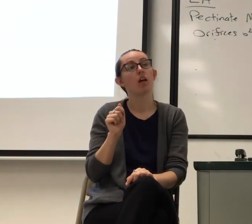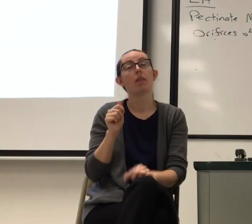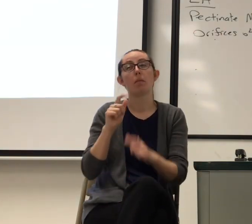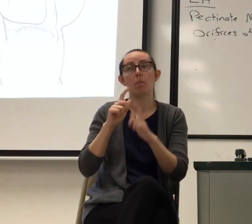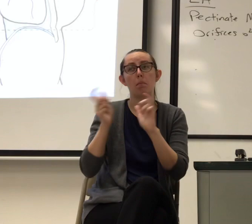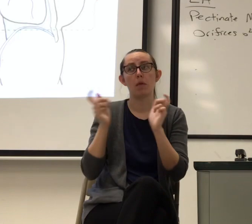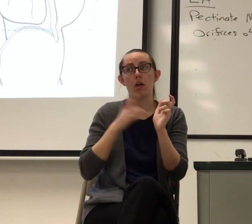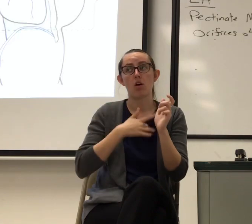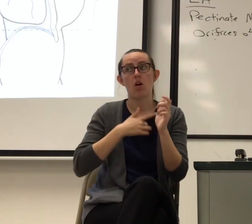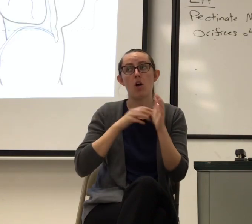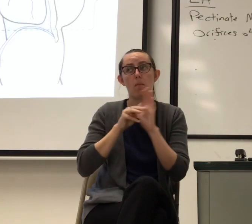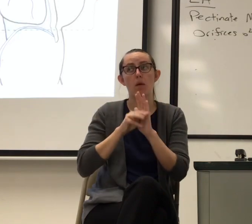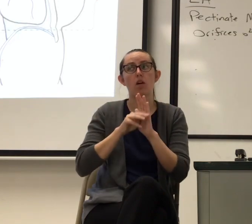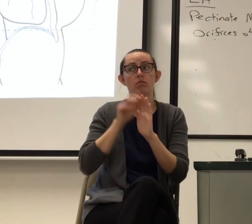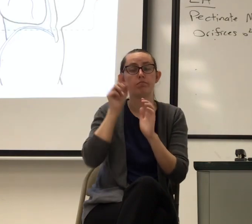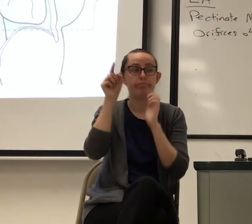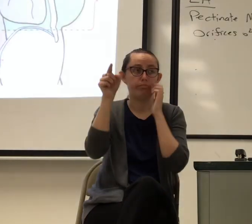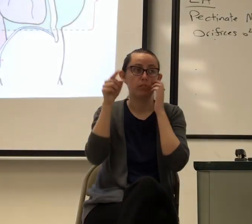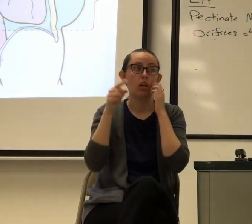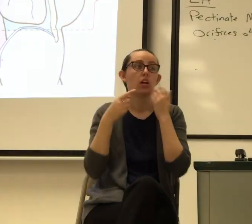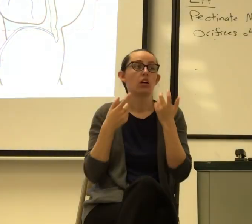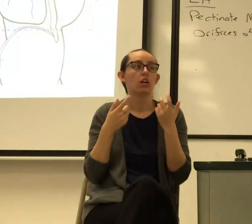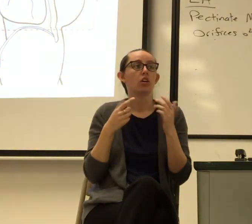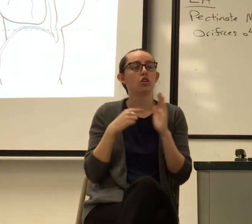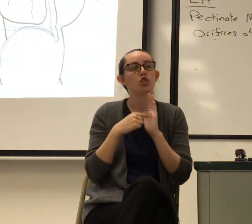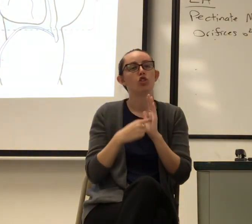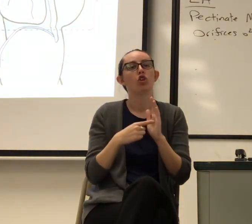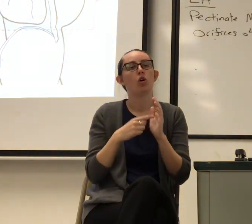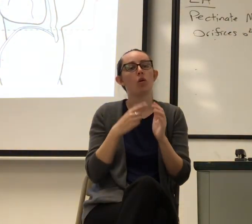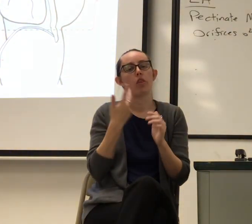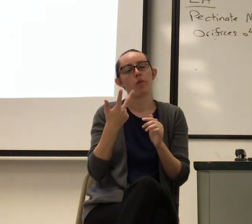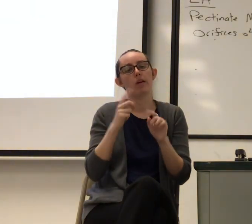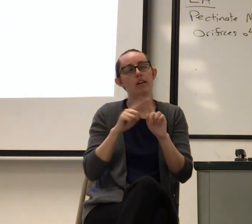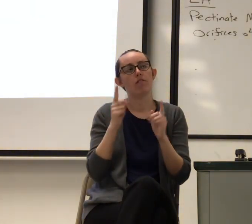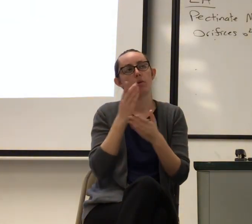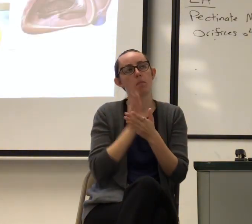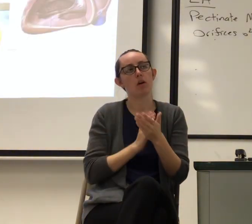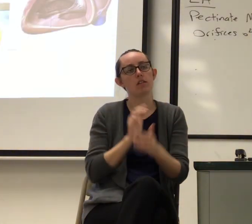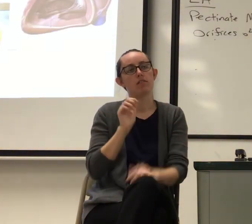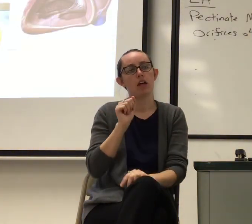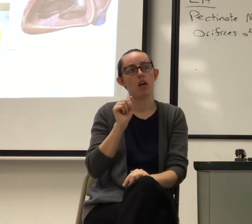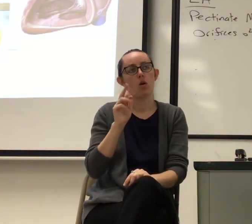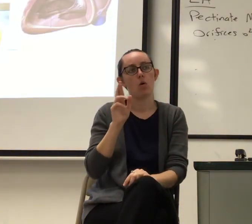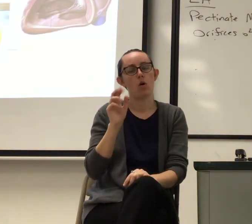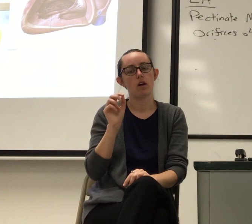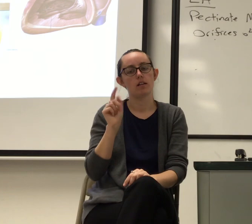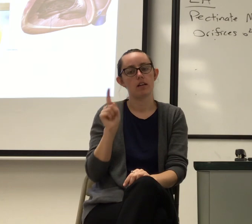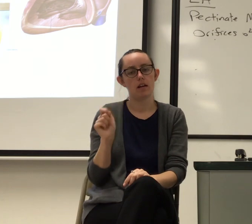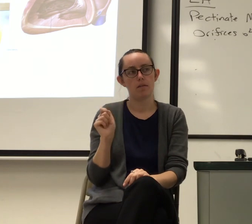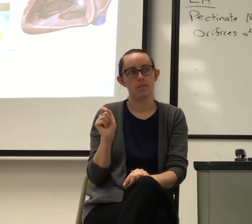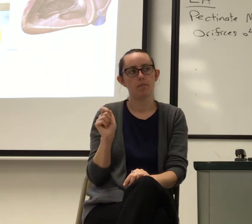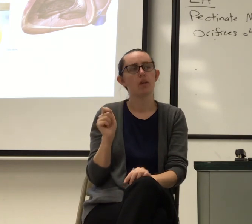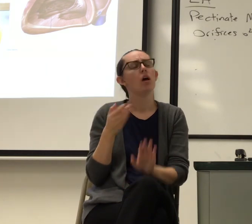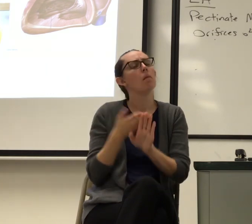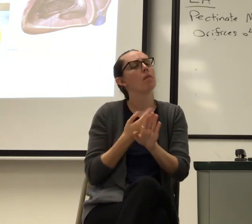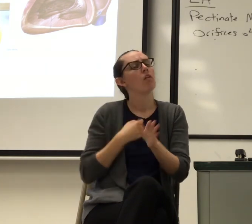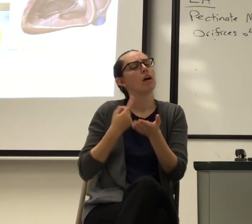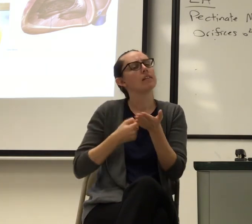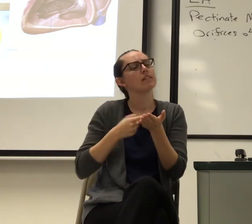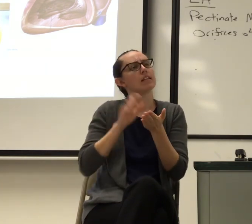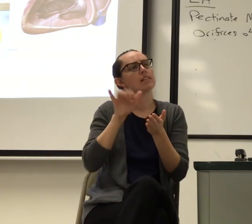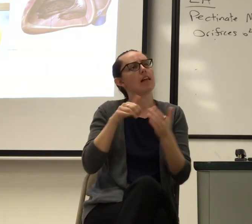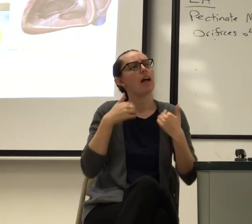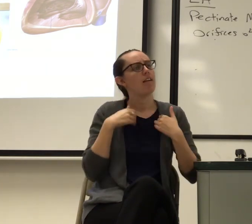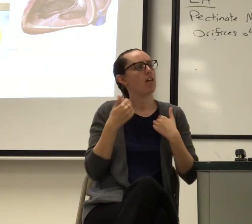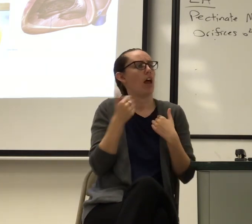show all three parts of the aorta. Before I move on to aorta, were there any questions on the internal